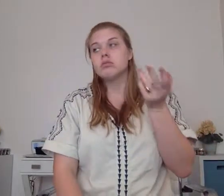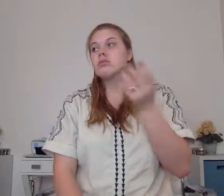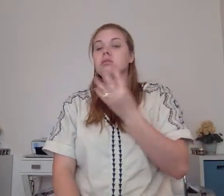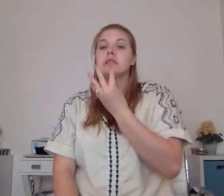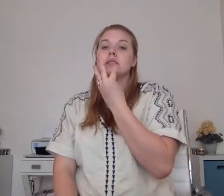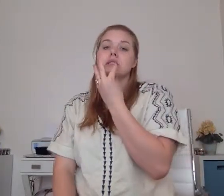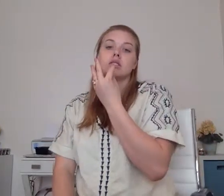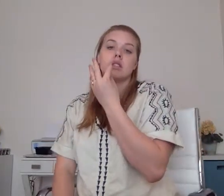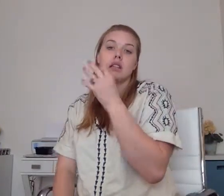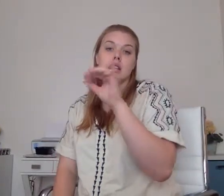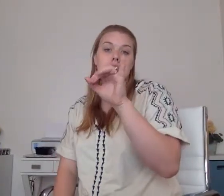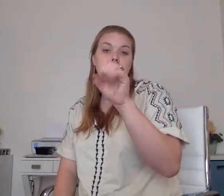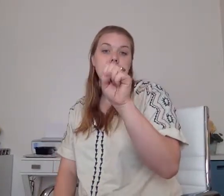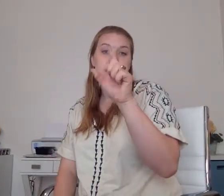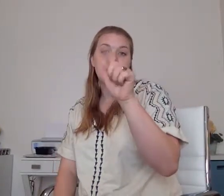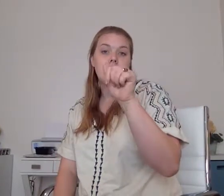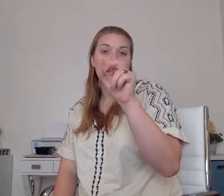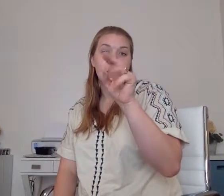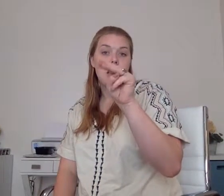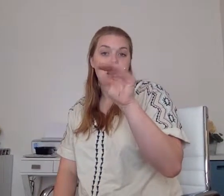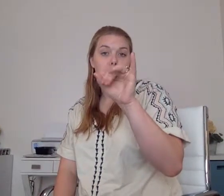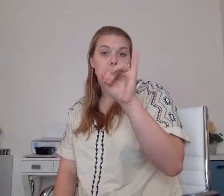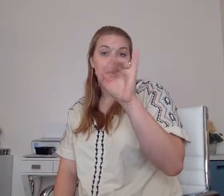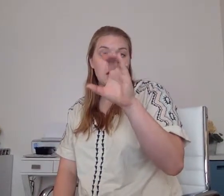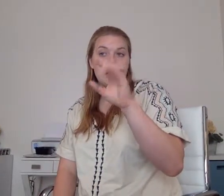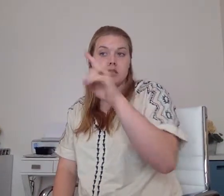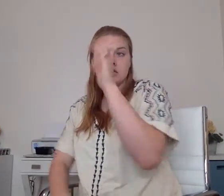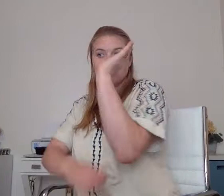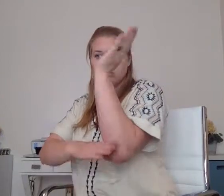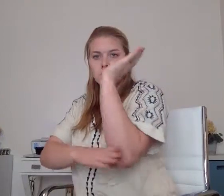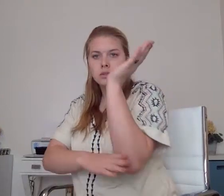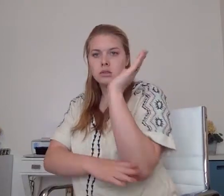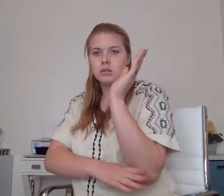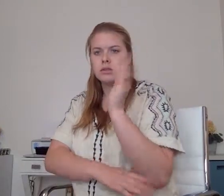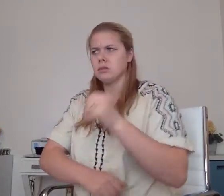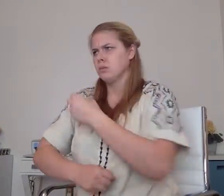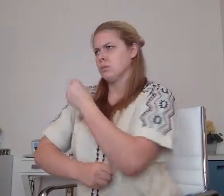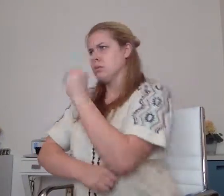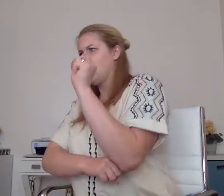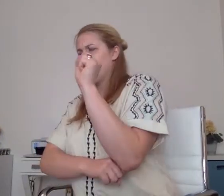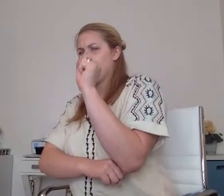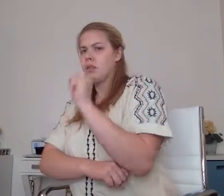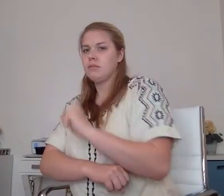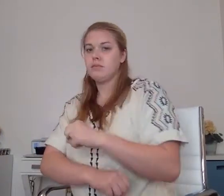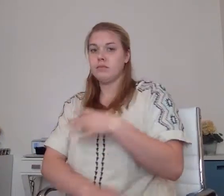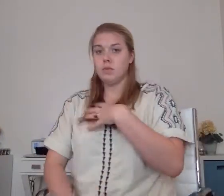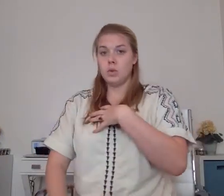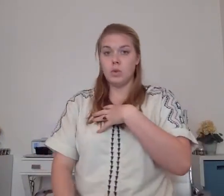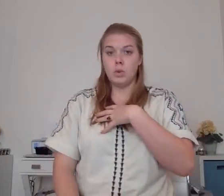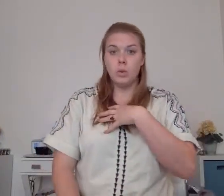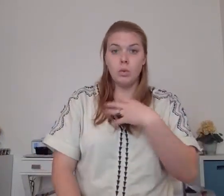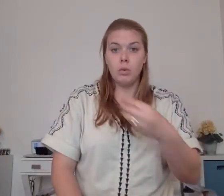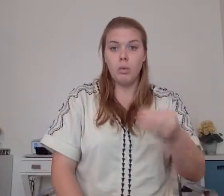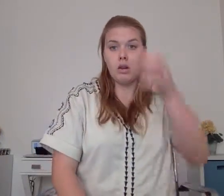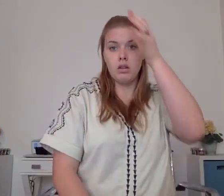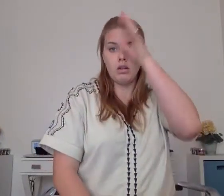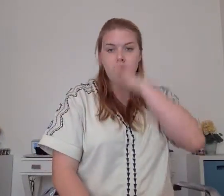imam preaching dogma and hatred, or it could be a white supremacist, Nazi-admiring orator